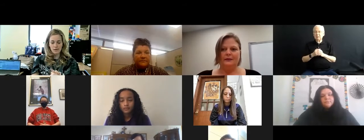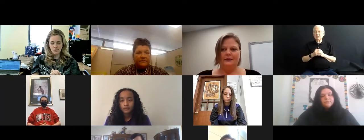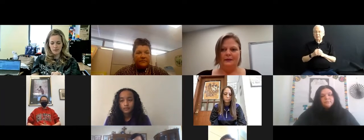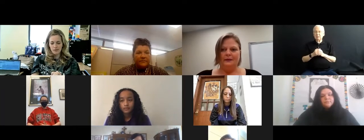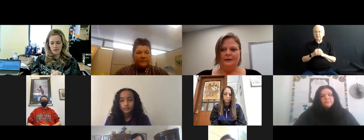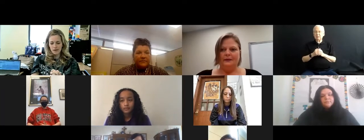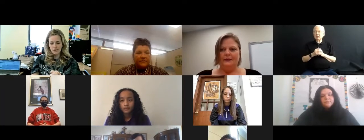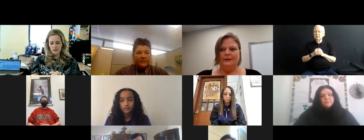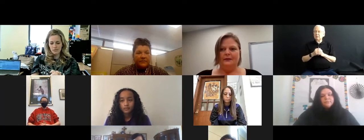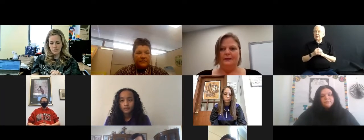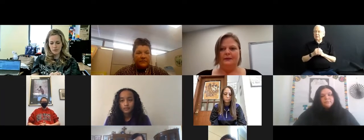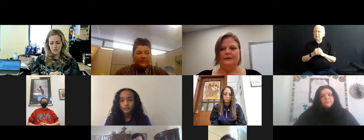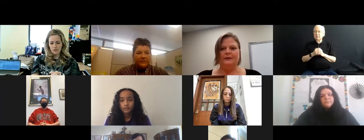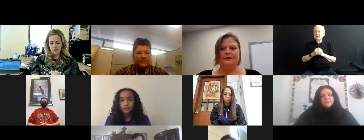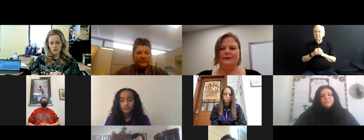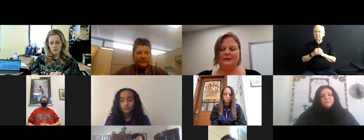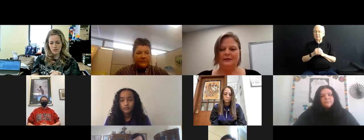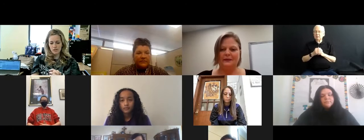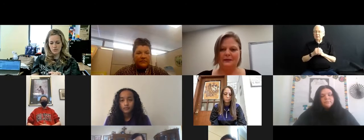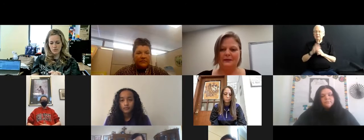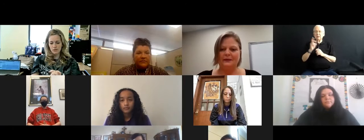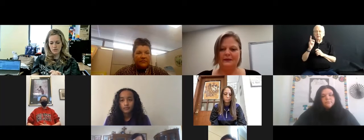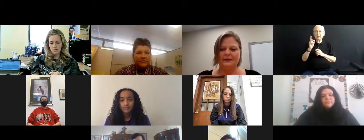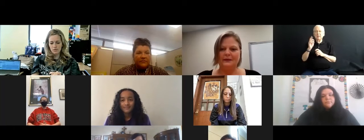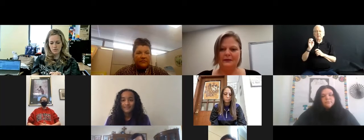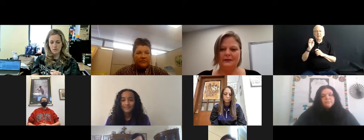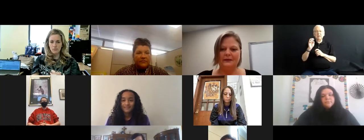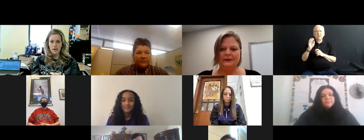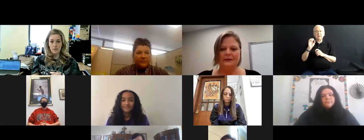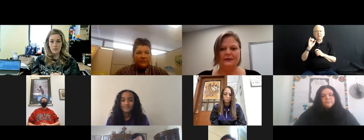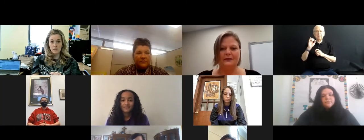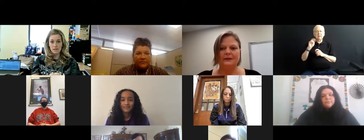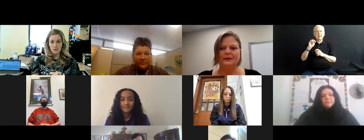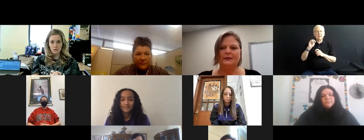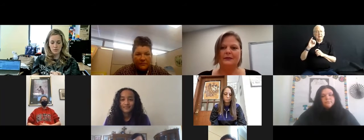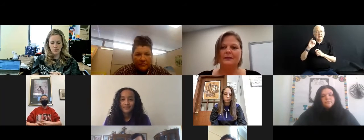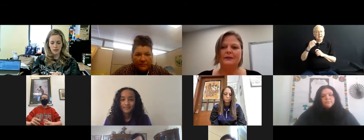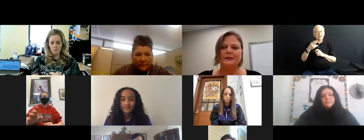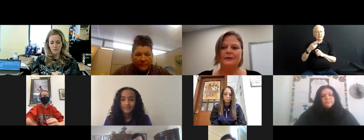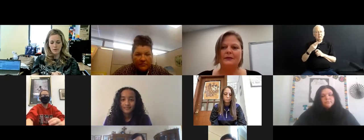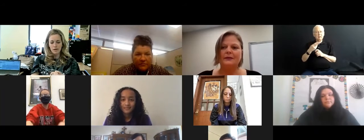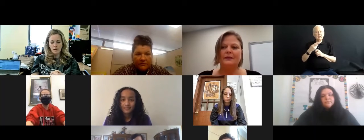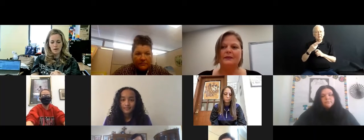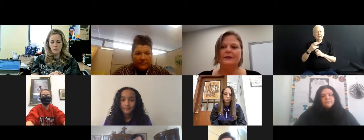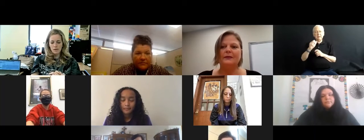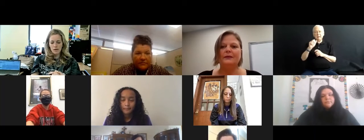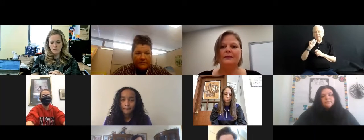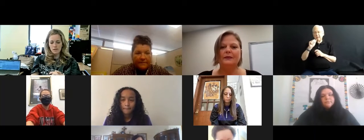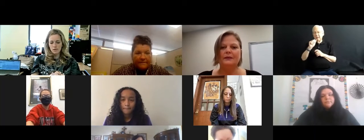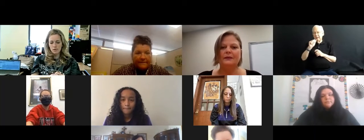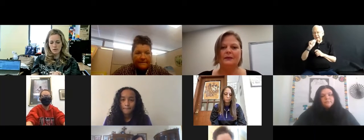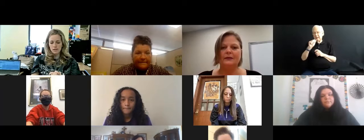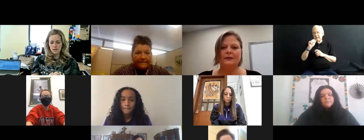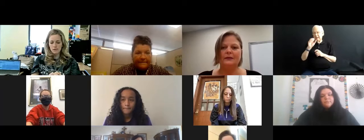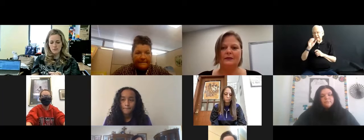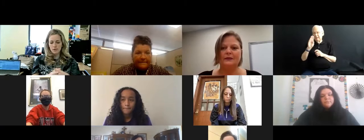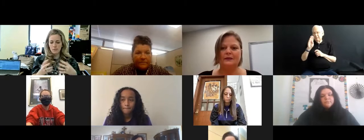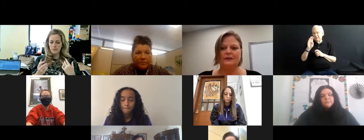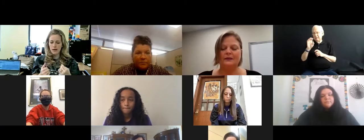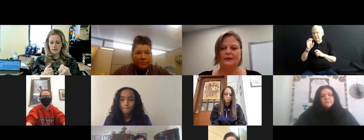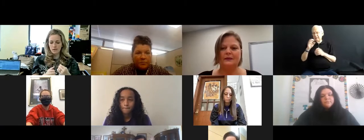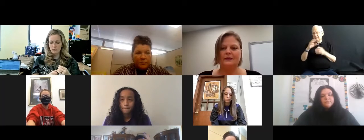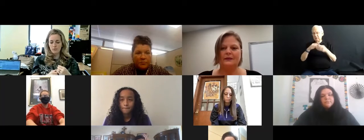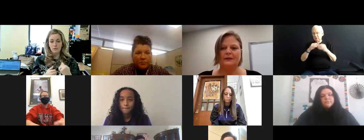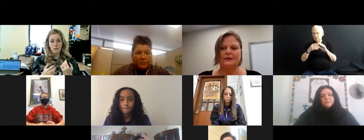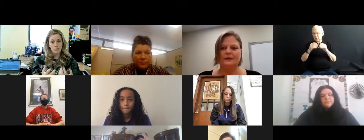Denasia, ASL 4 student, she is going to do an ABC story. And what an ABC story is, it's a form